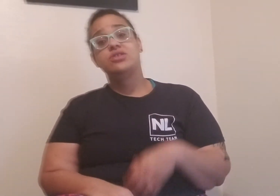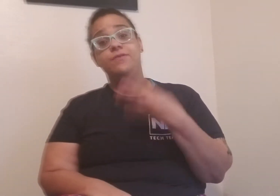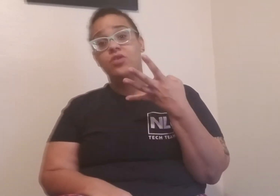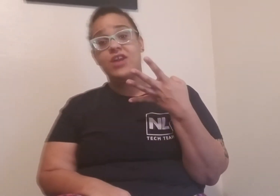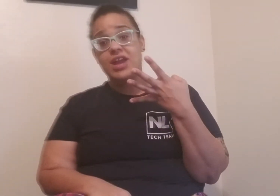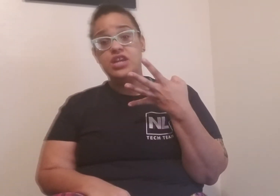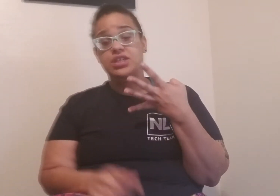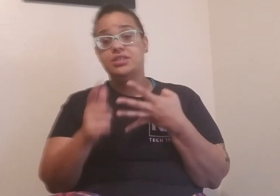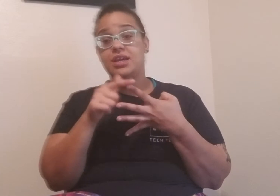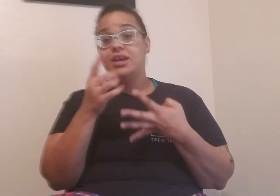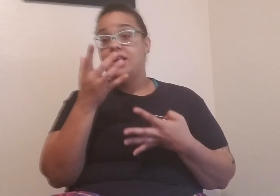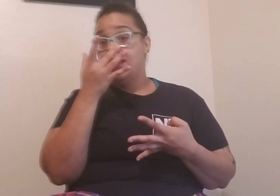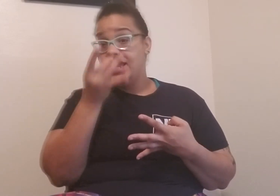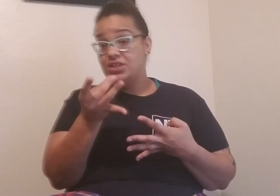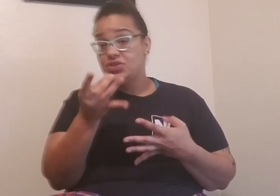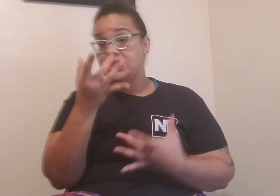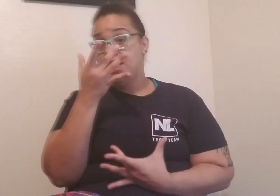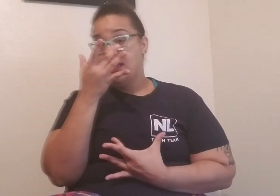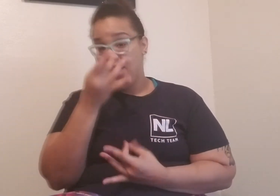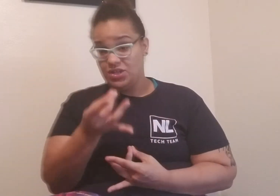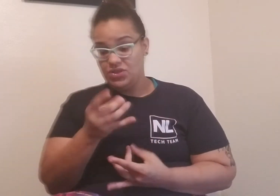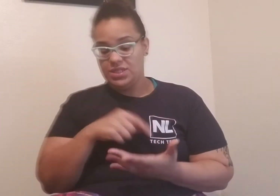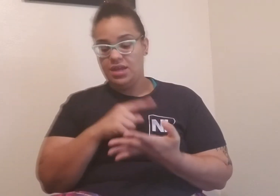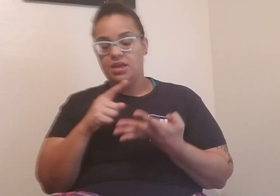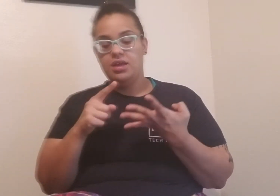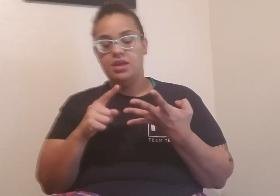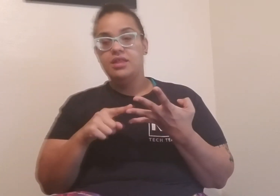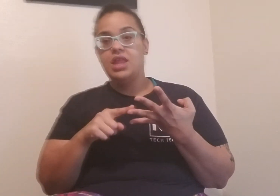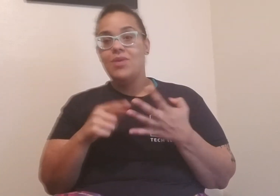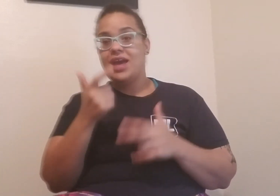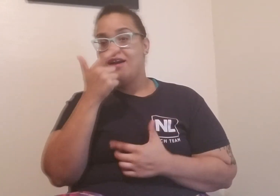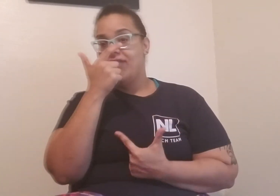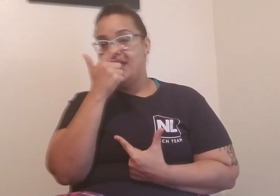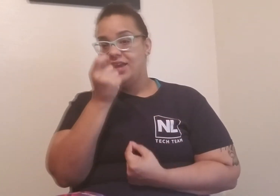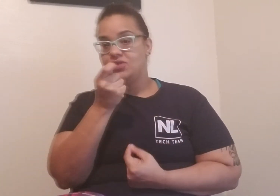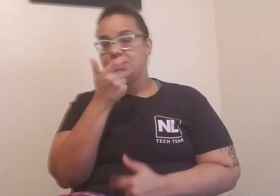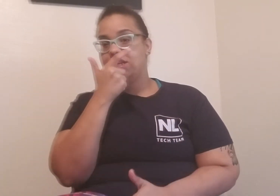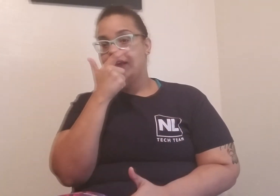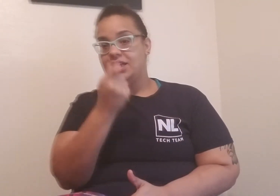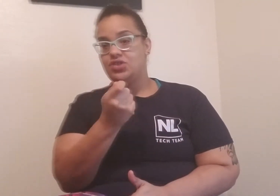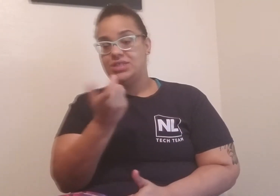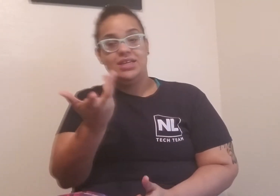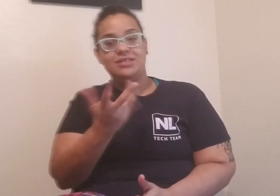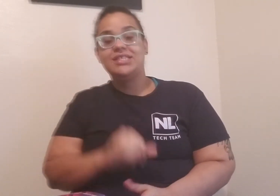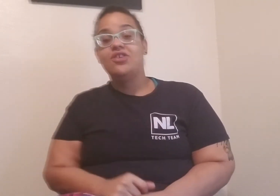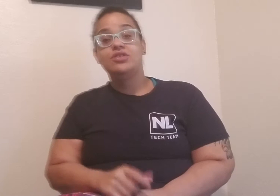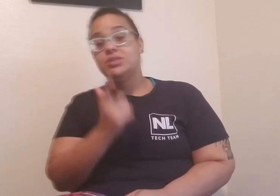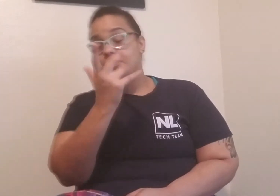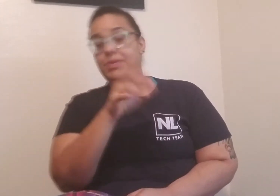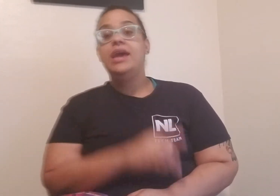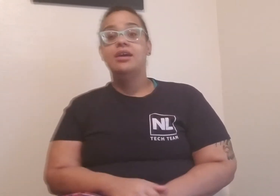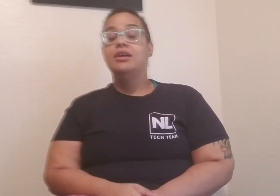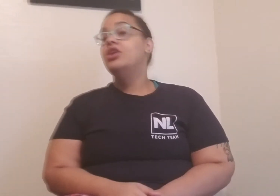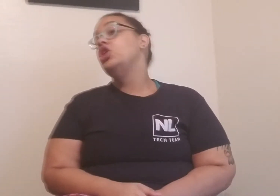4 variations. Interesting, interesting. Then we have interesting, interesting. So just pick